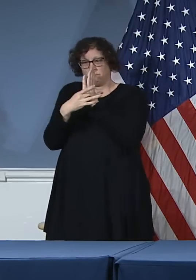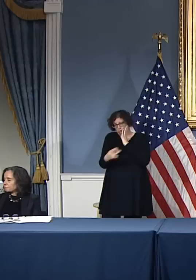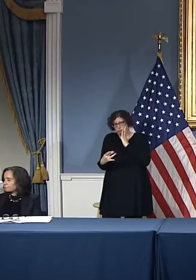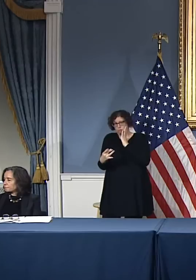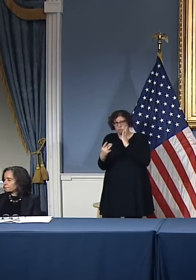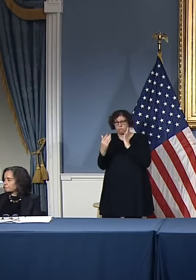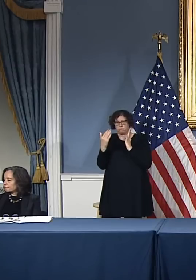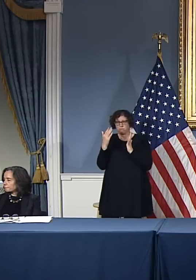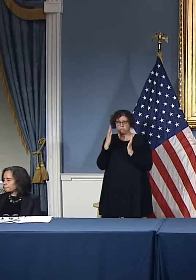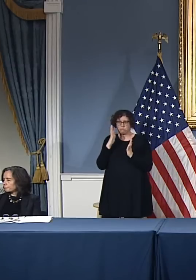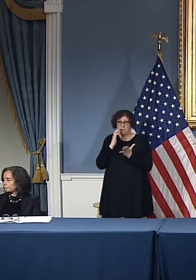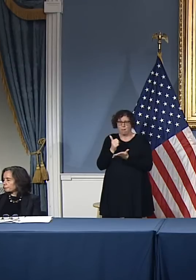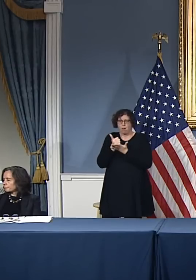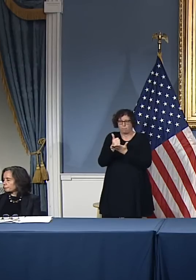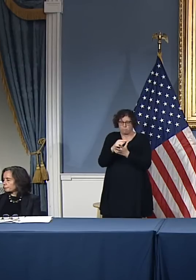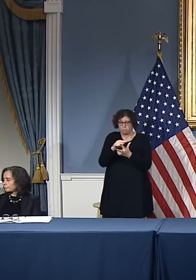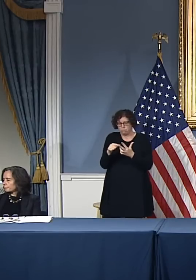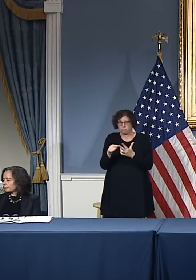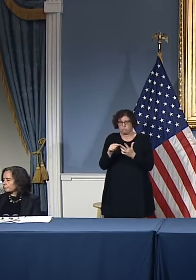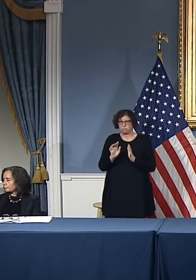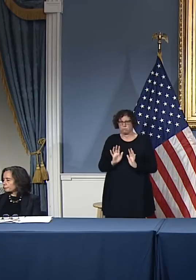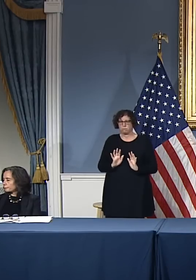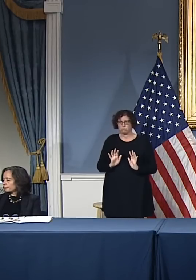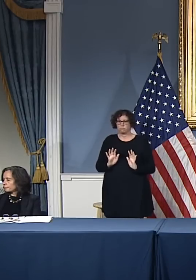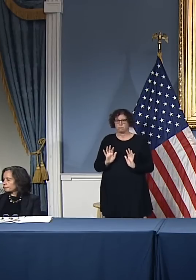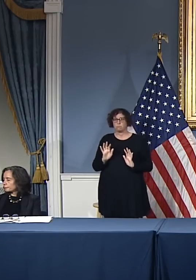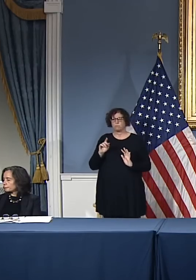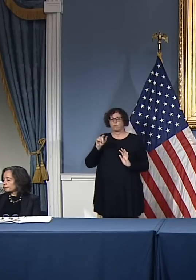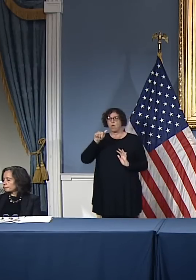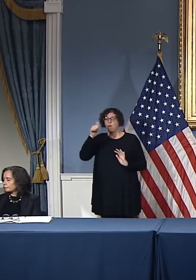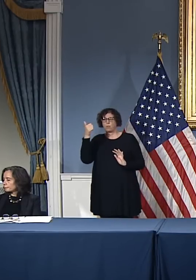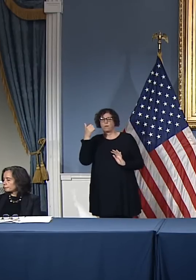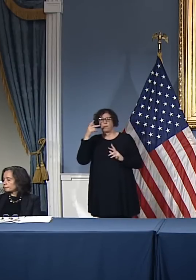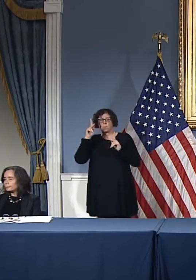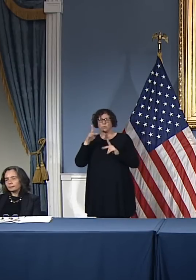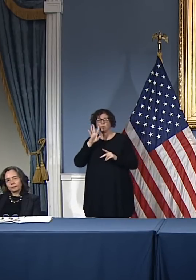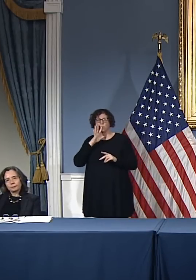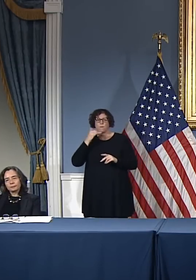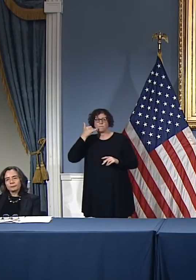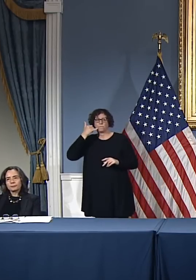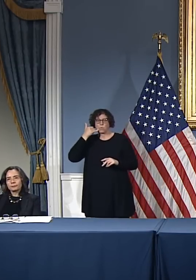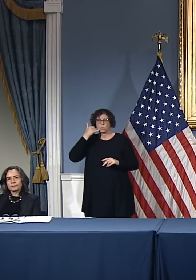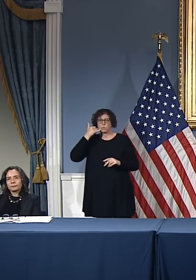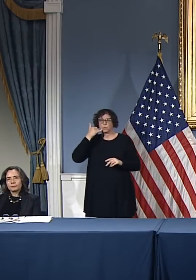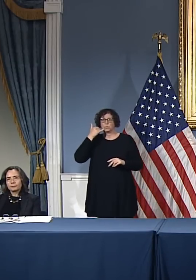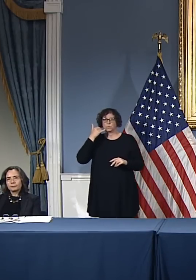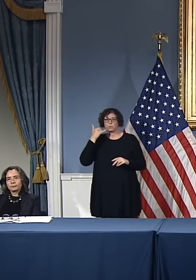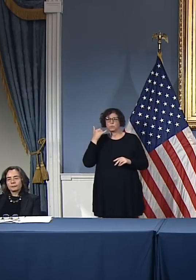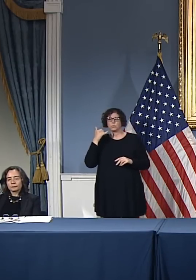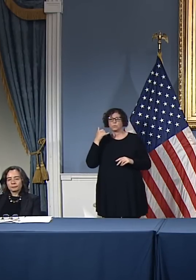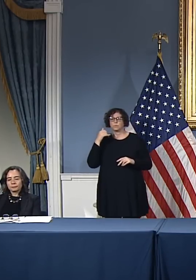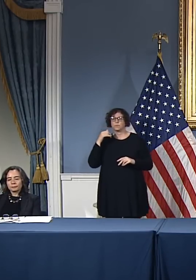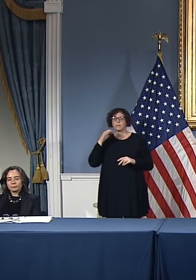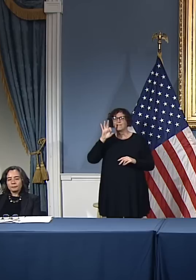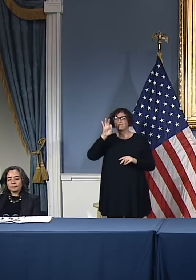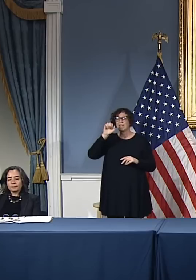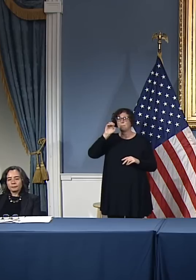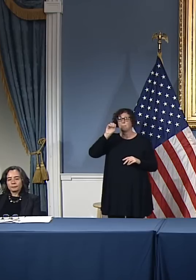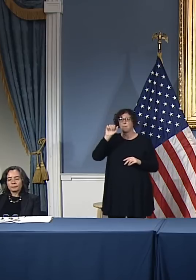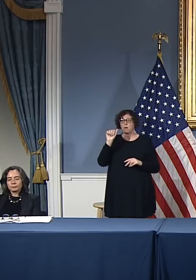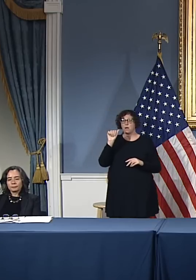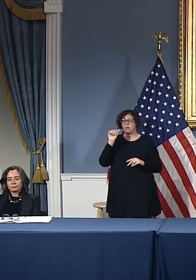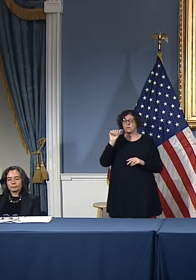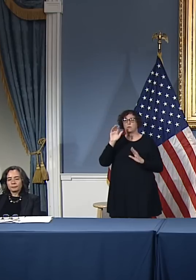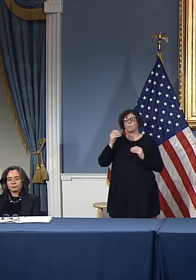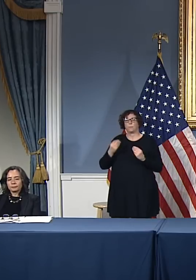situation? Yes, I absolutely can. So FEMA did provide some testing equipment and personal protective equipment,